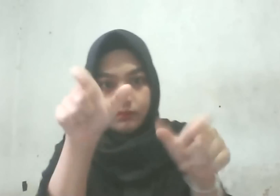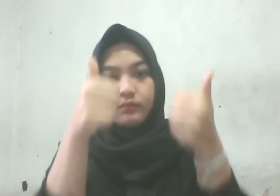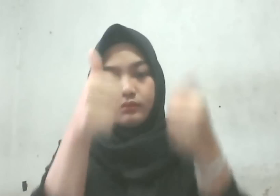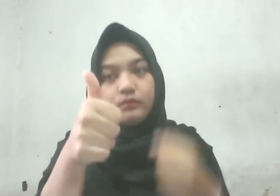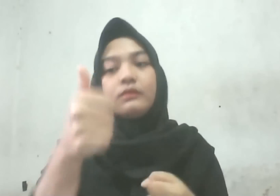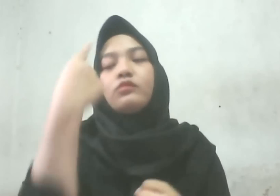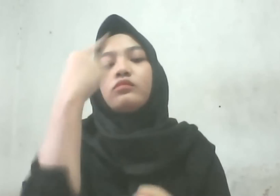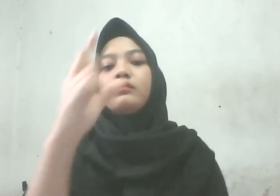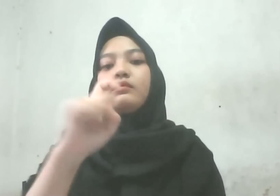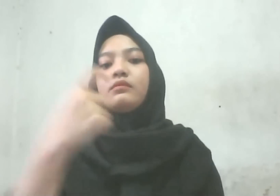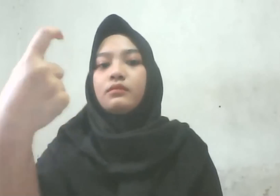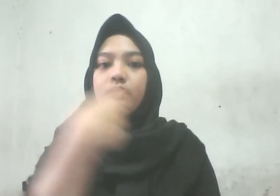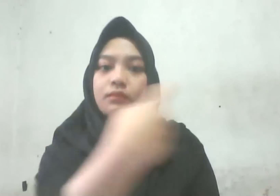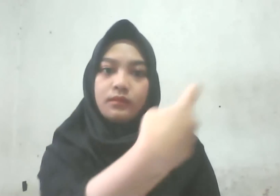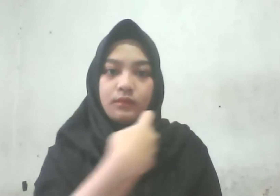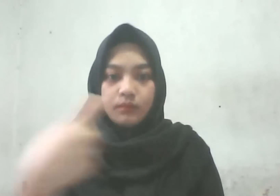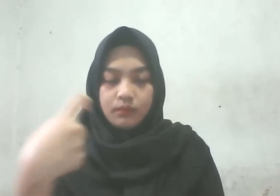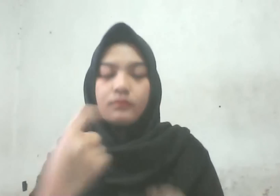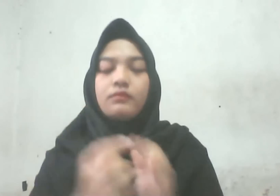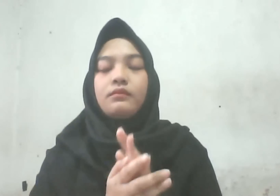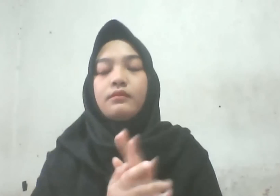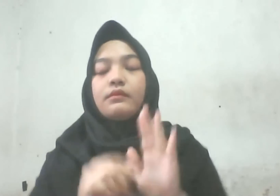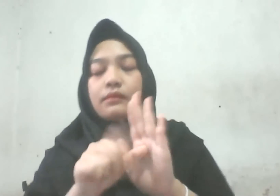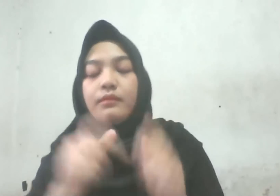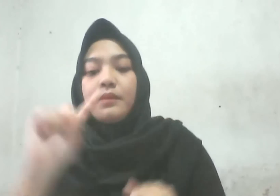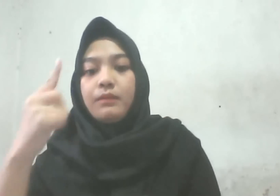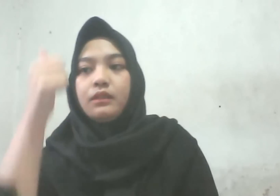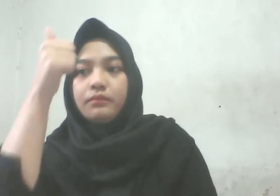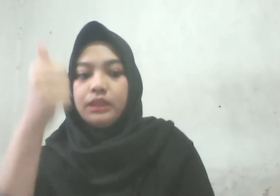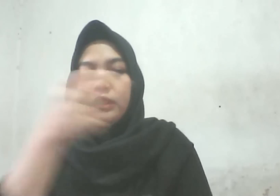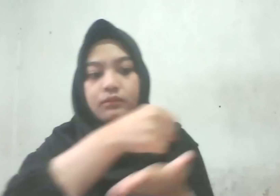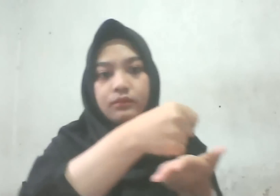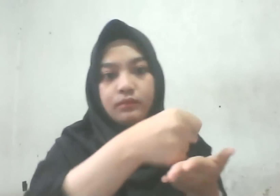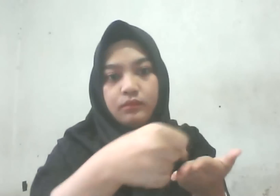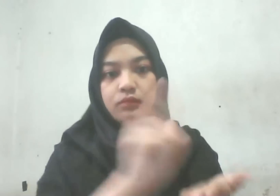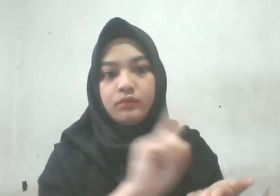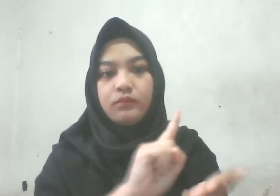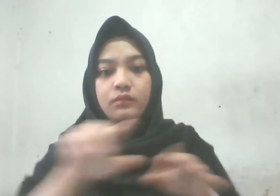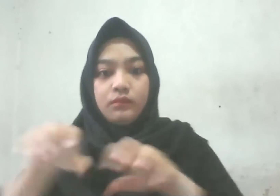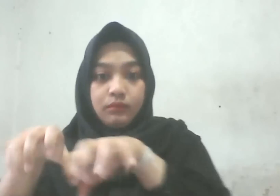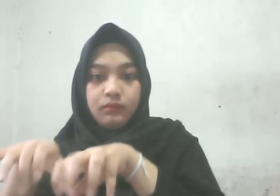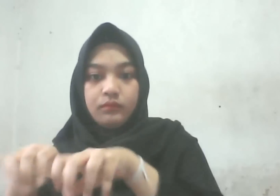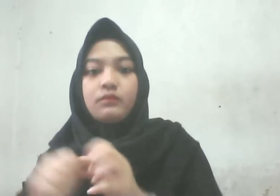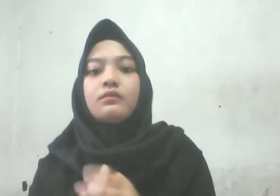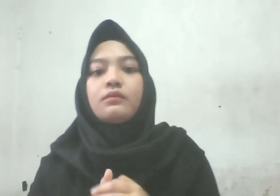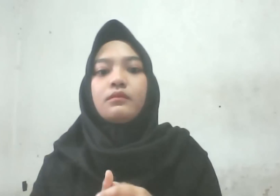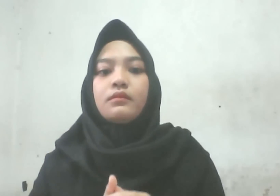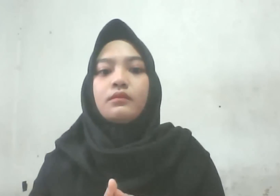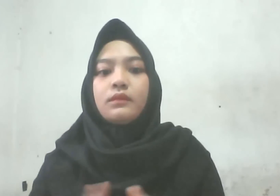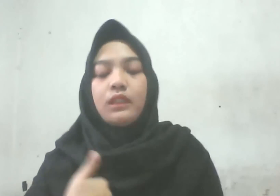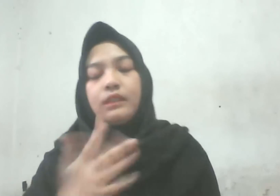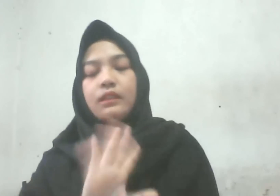can write the question in the chat board during the presentation. And I'm not talking too